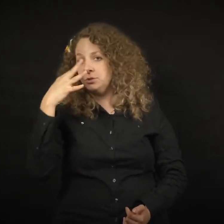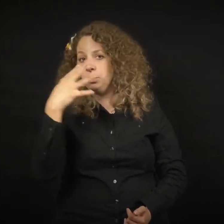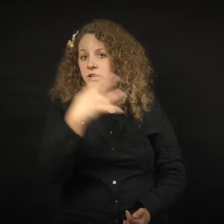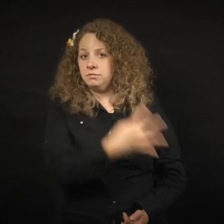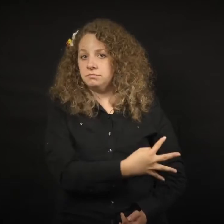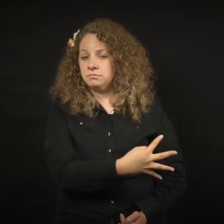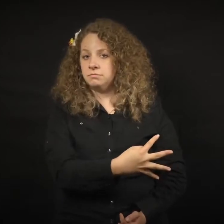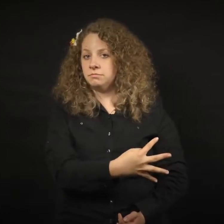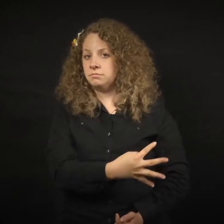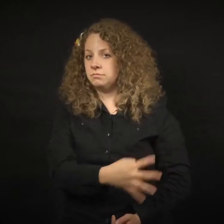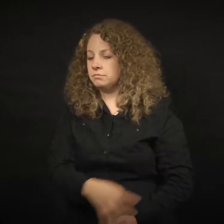Ignore.